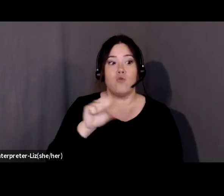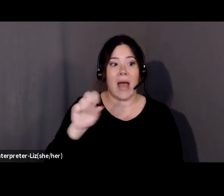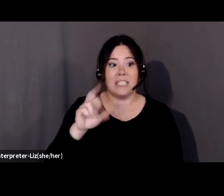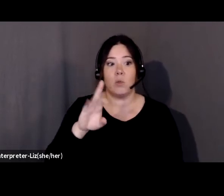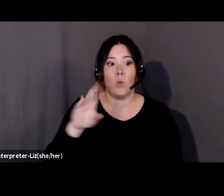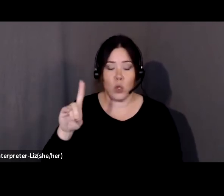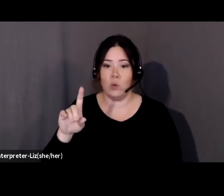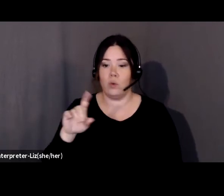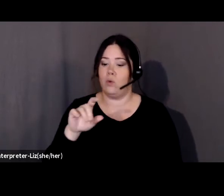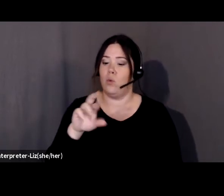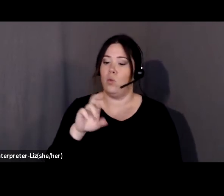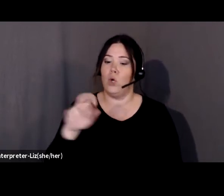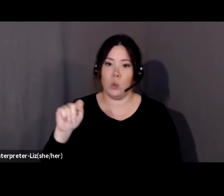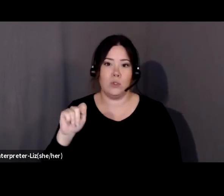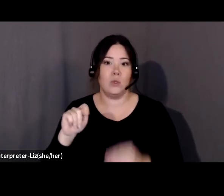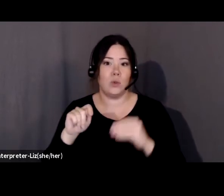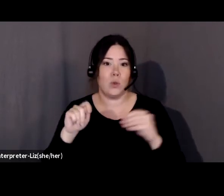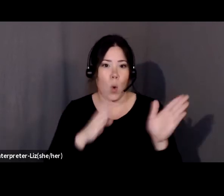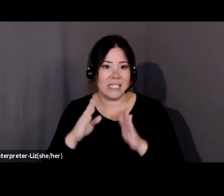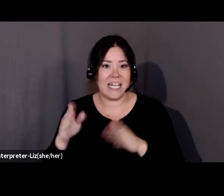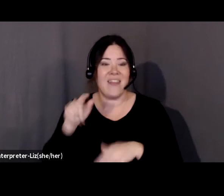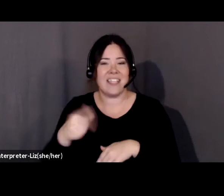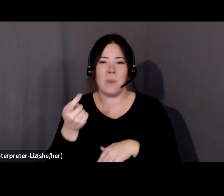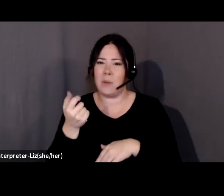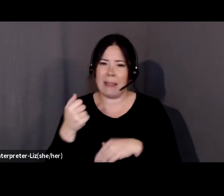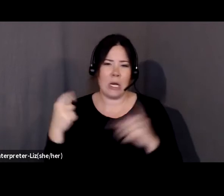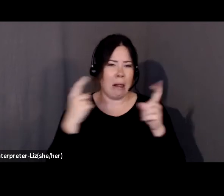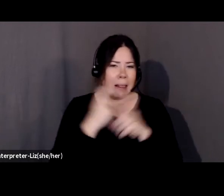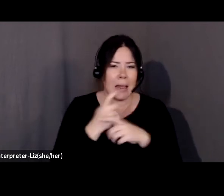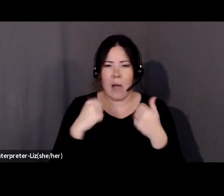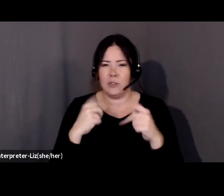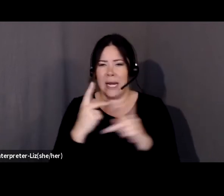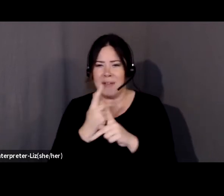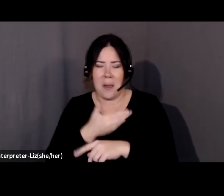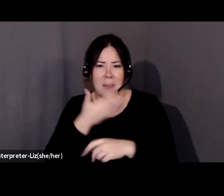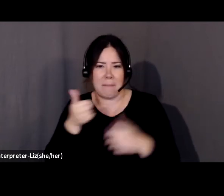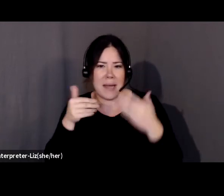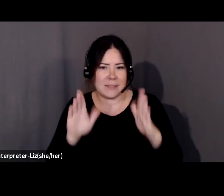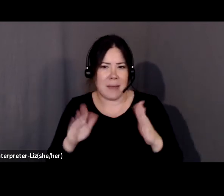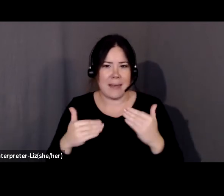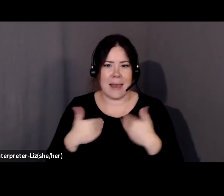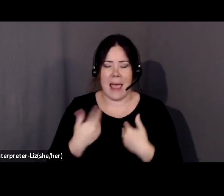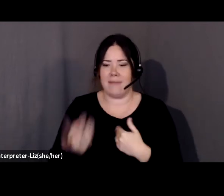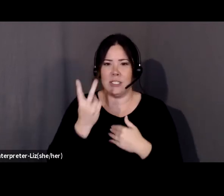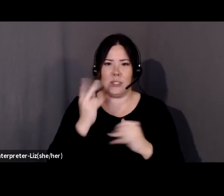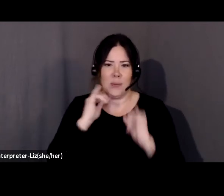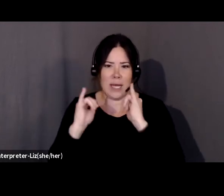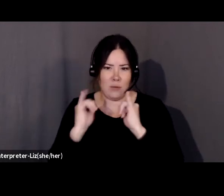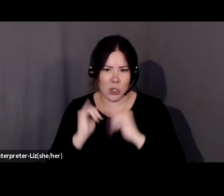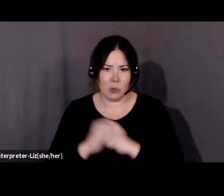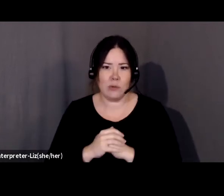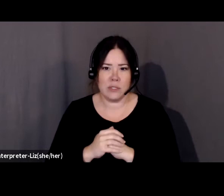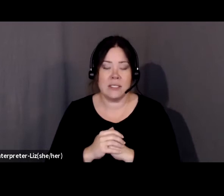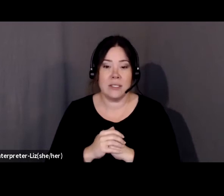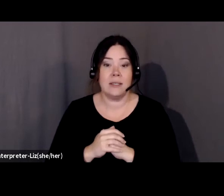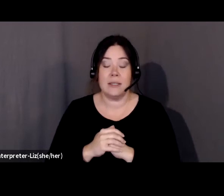little bit disconnected, I will say, to be fair. I was trying to figure out the best way to have these two interviews. And